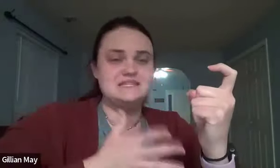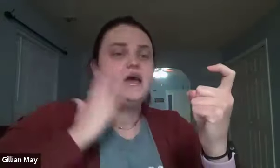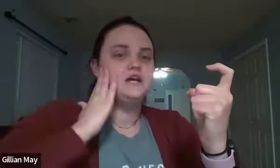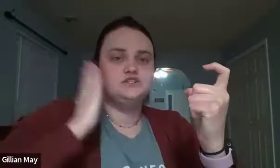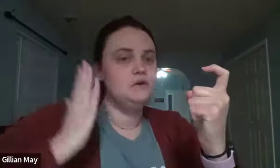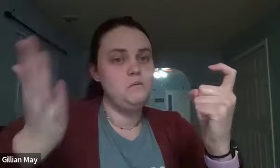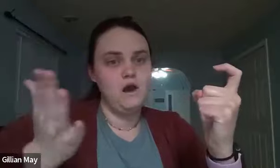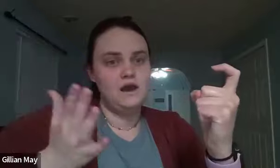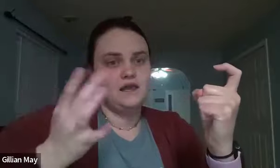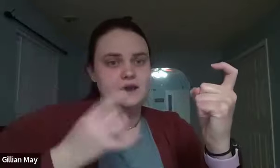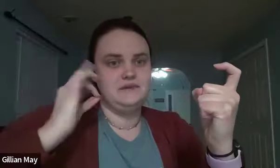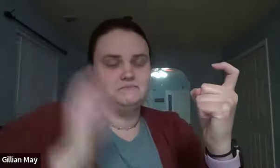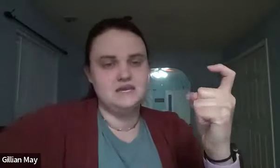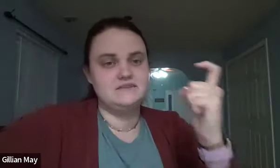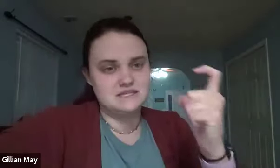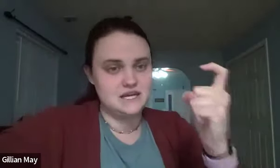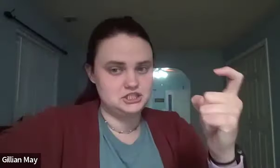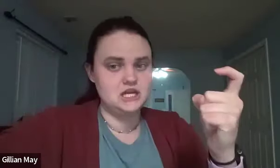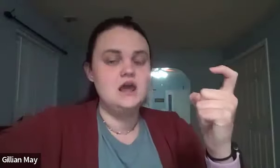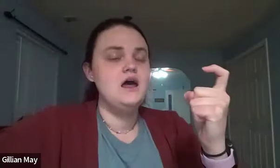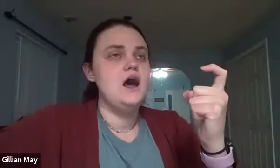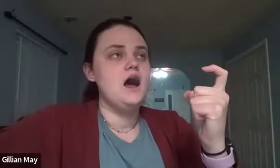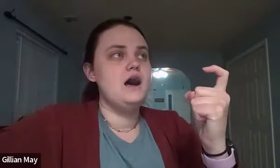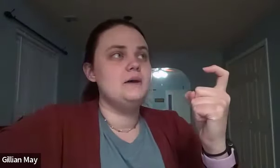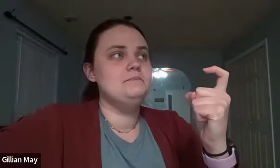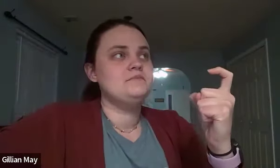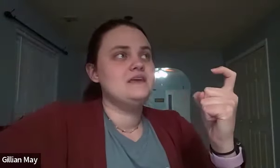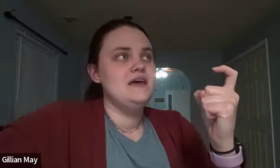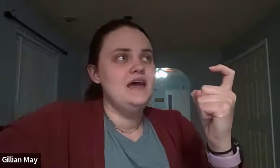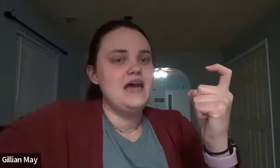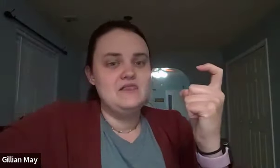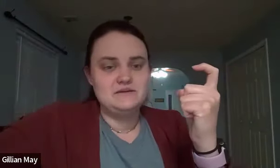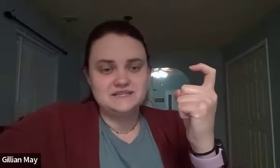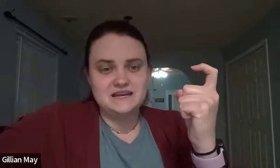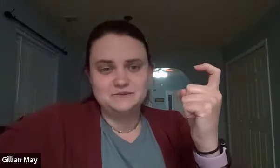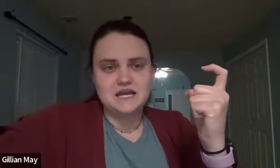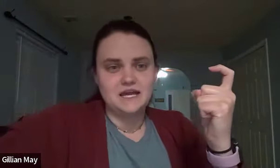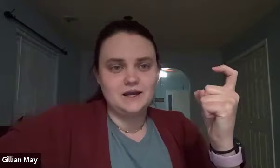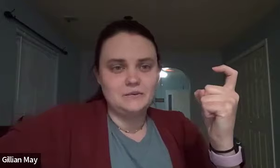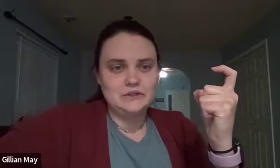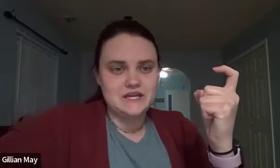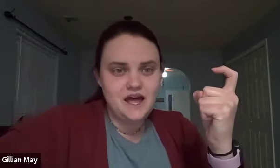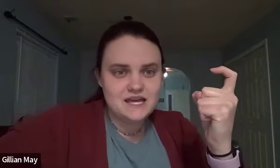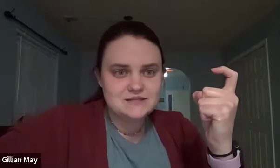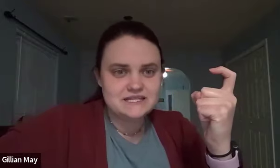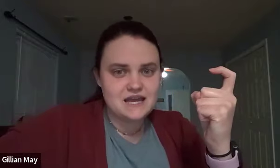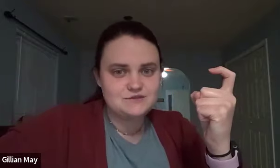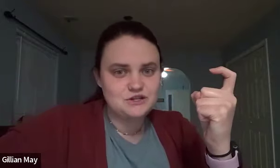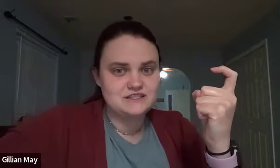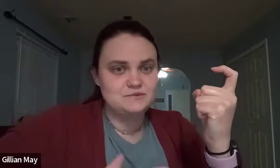this. Don't know why I keep making this connection. And then Miss Katie was like, well, duh, it's because X marks the